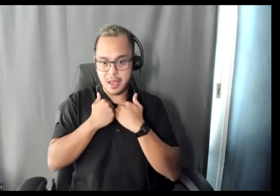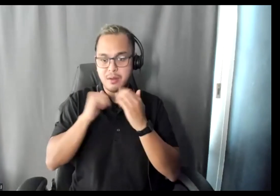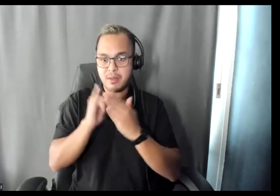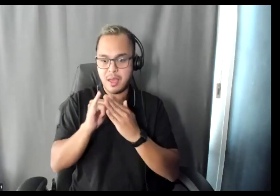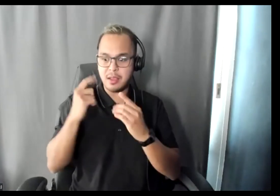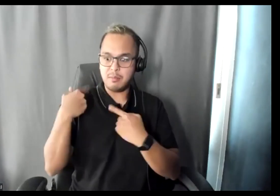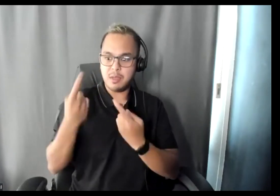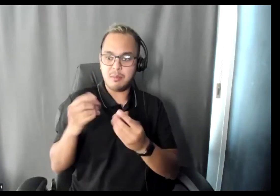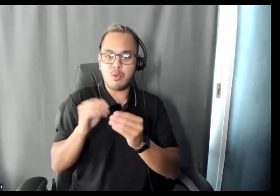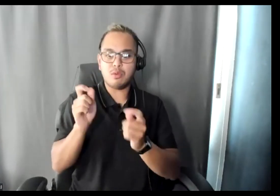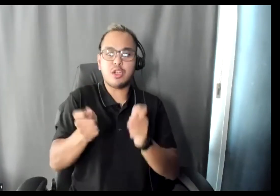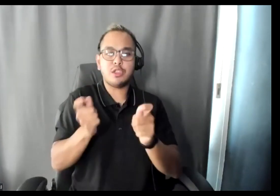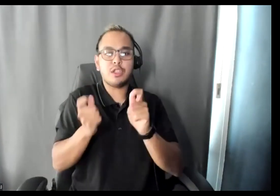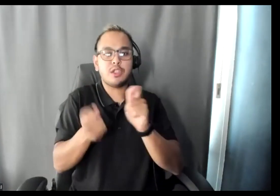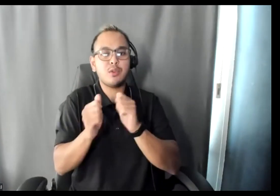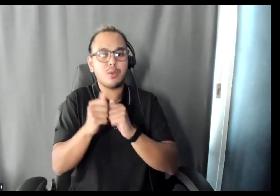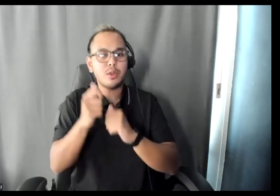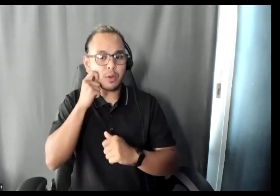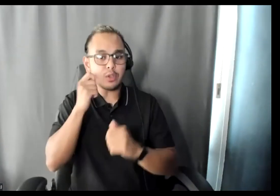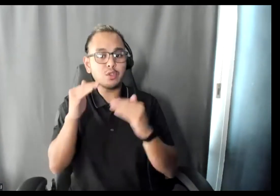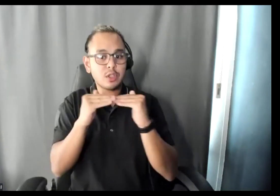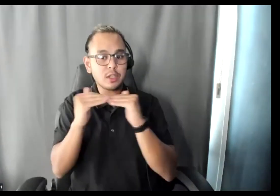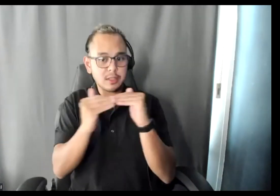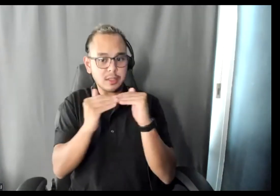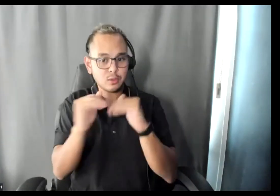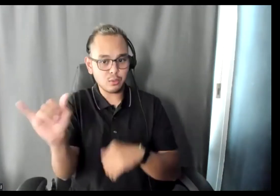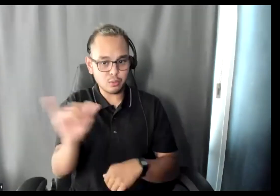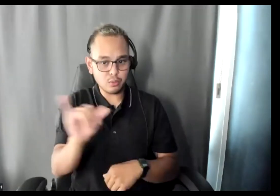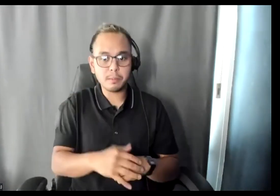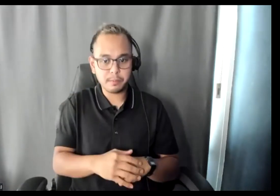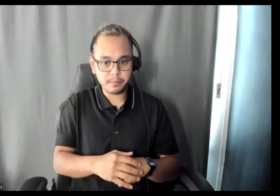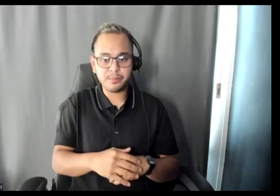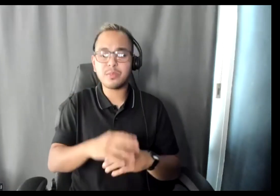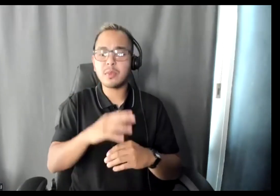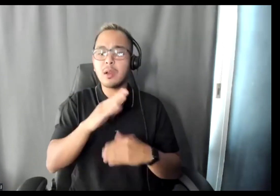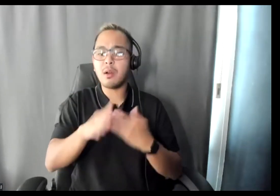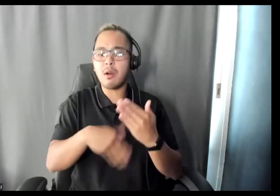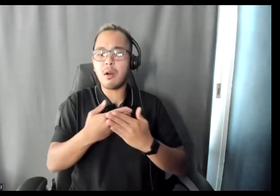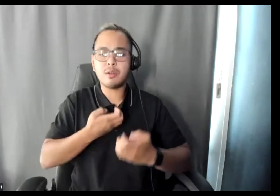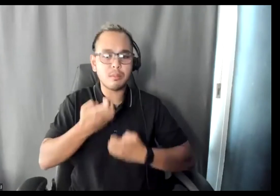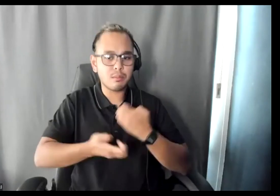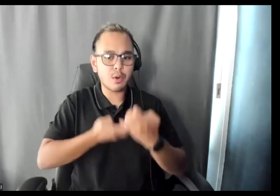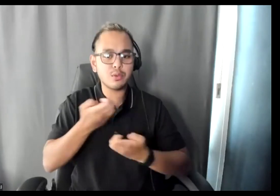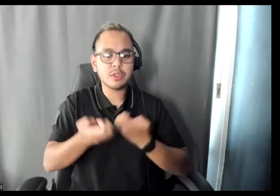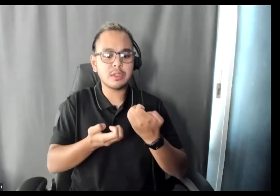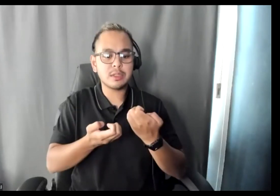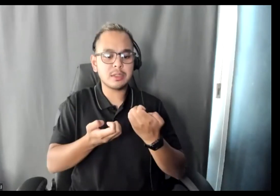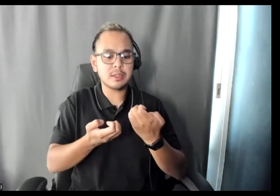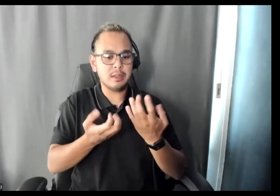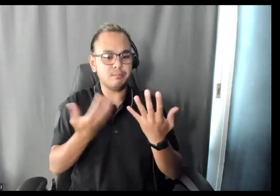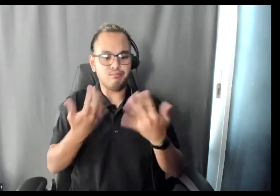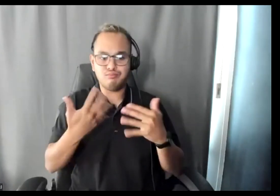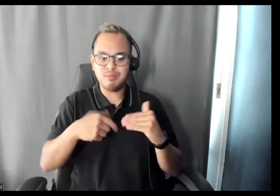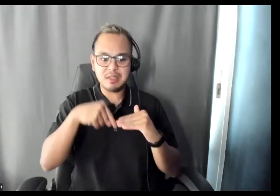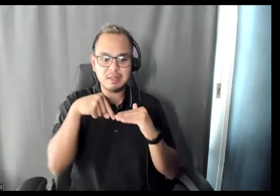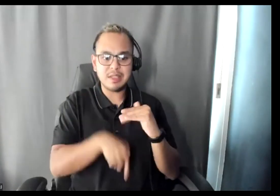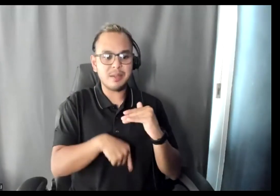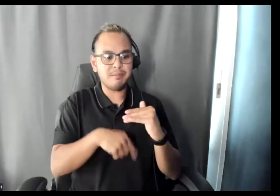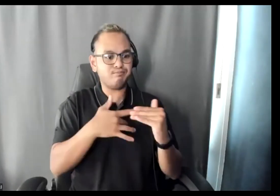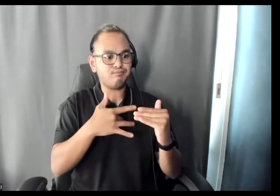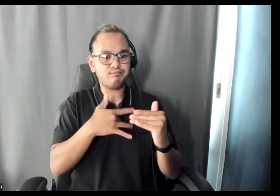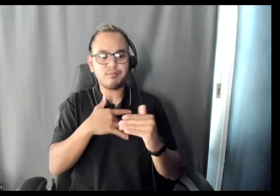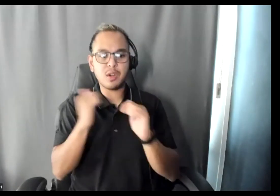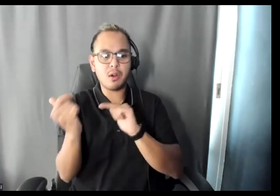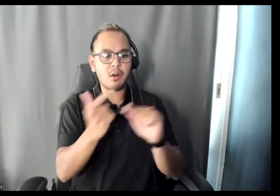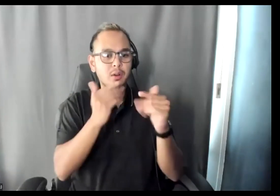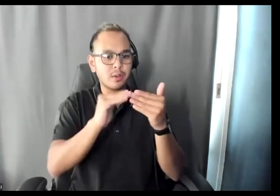justice and the emotion that is running hot and deep in communities across the